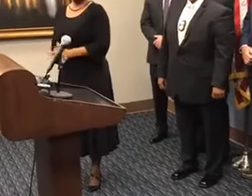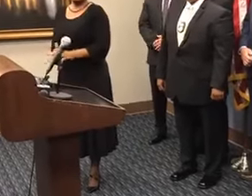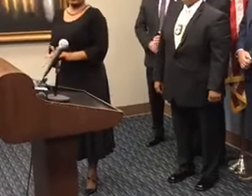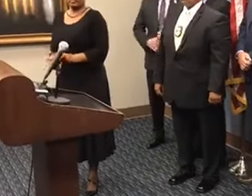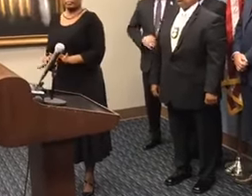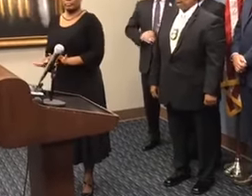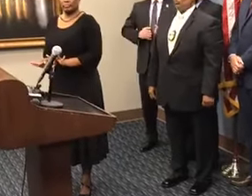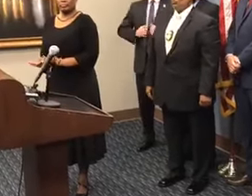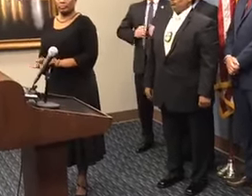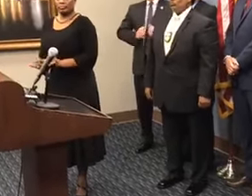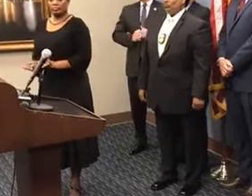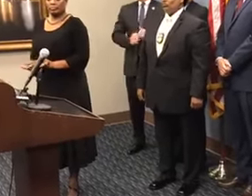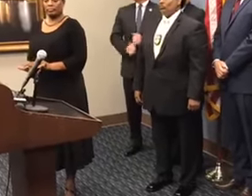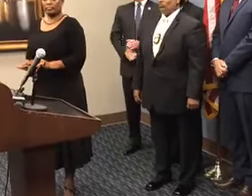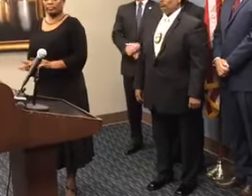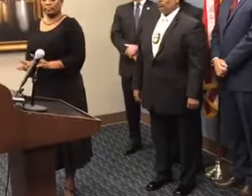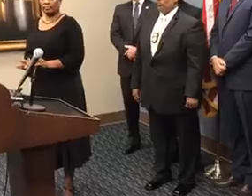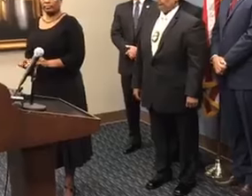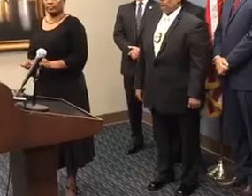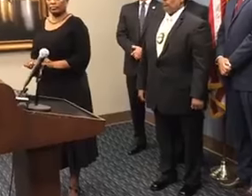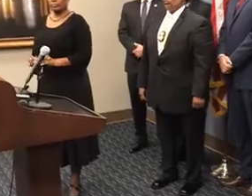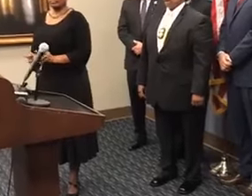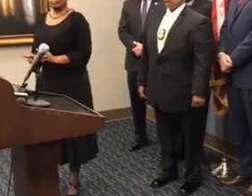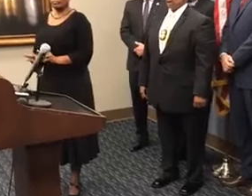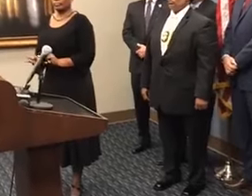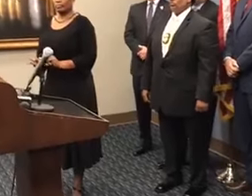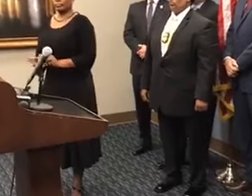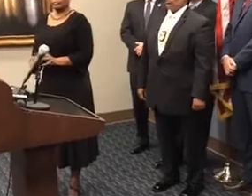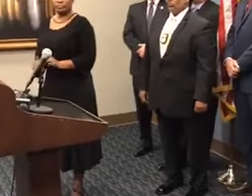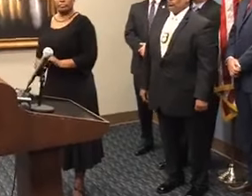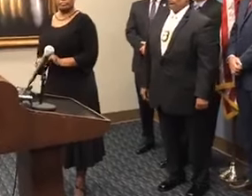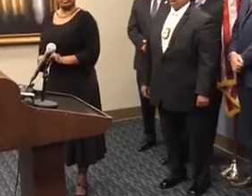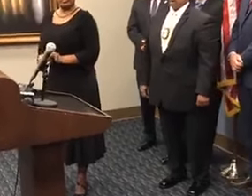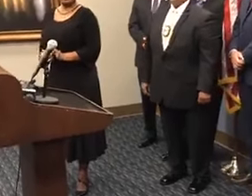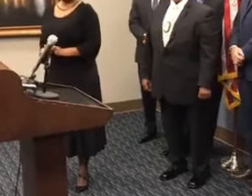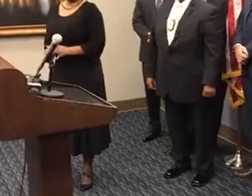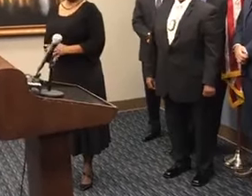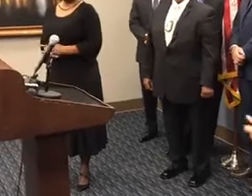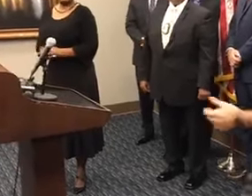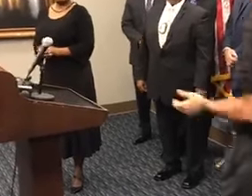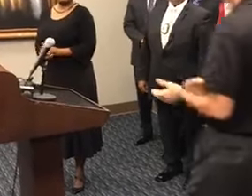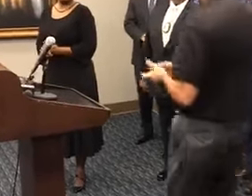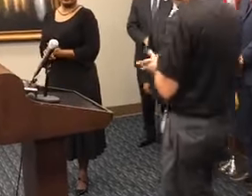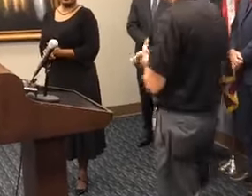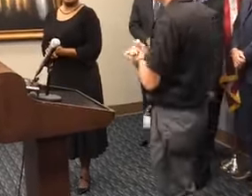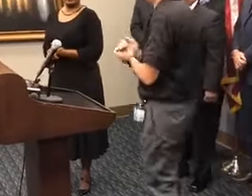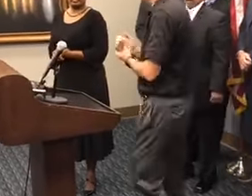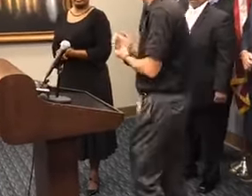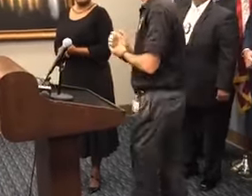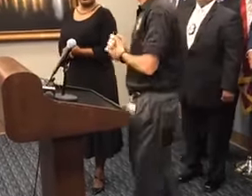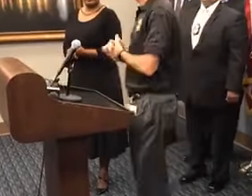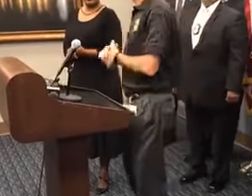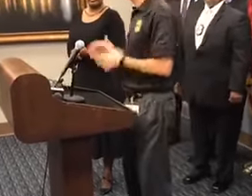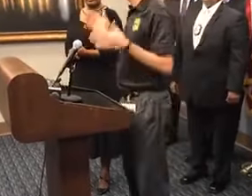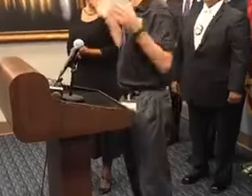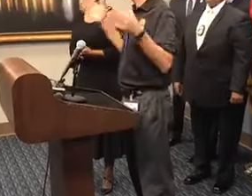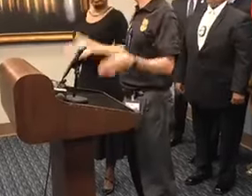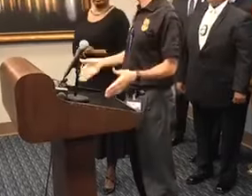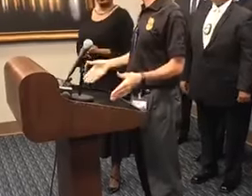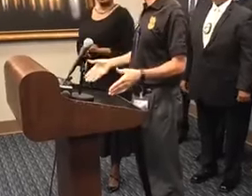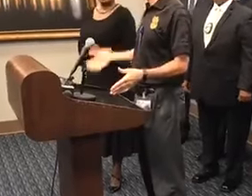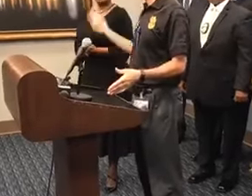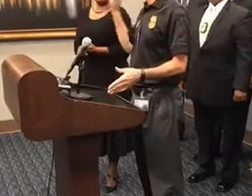looking at the top brass from Tampa Police Department, along with some representatives from ATF and several federal Yeah, so agencies Chief here as Dugan well. and the mayor are gonna come out. Chief